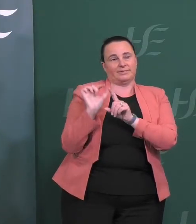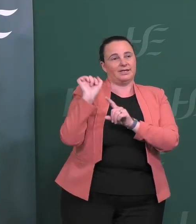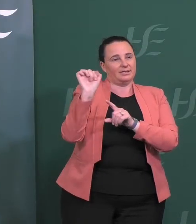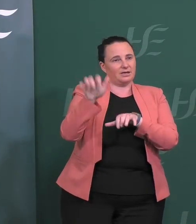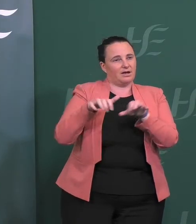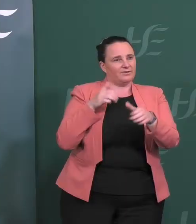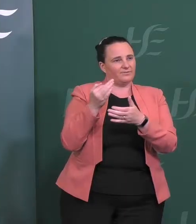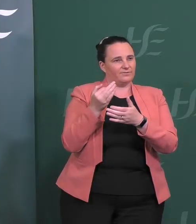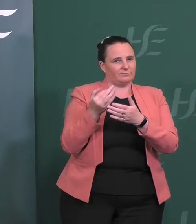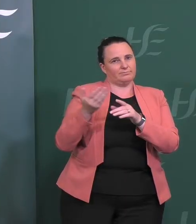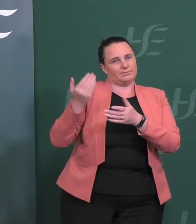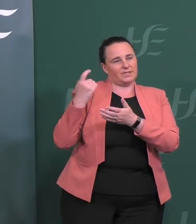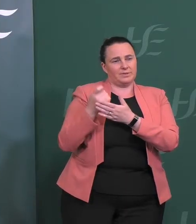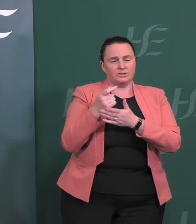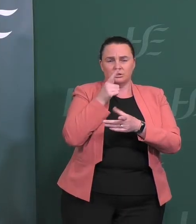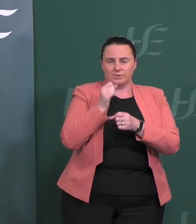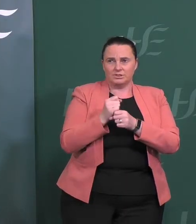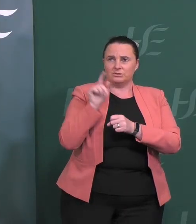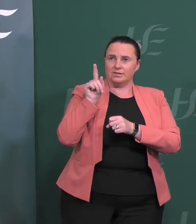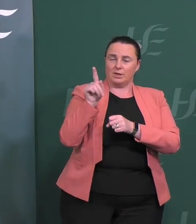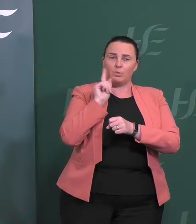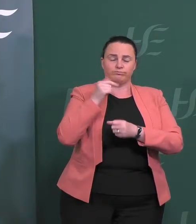set out the severe impacts